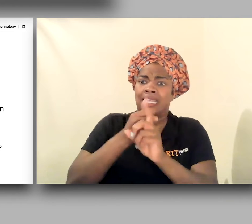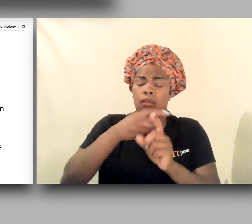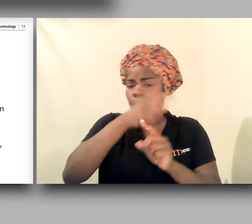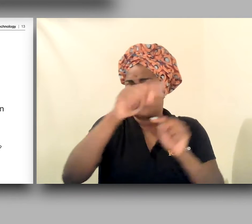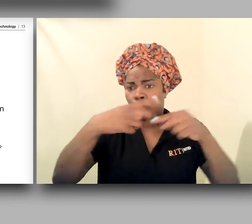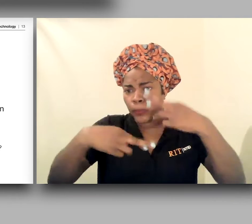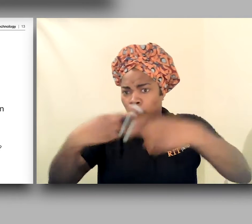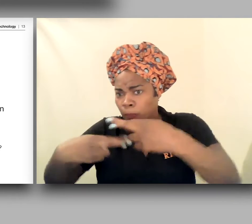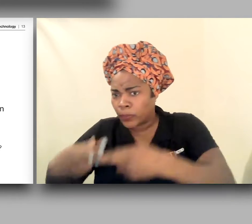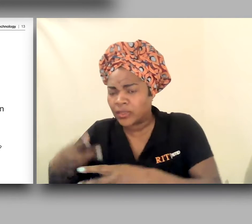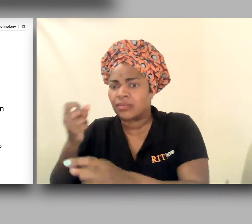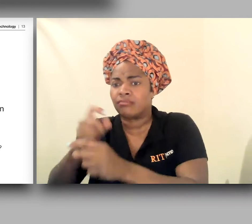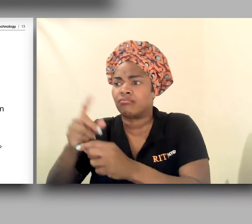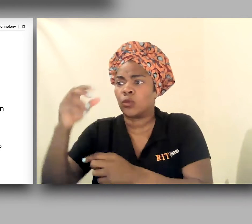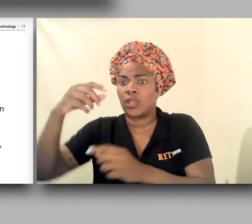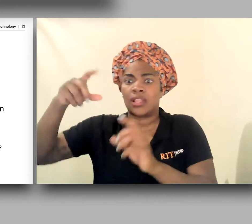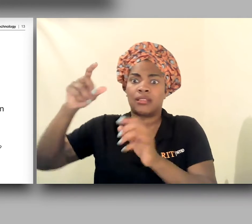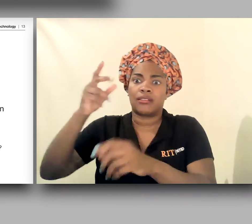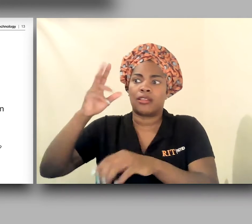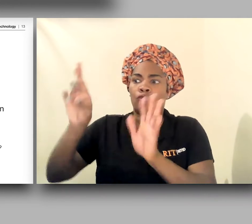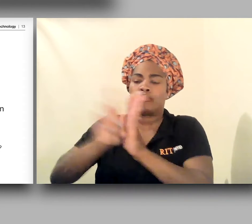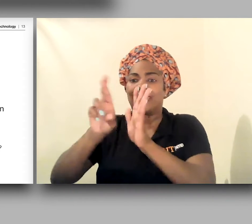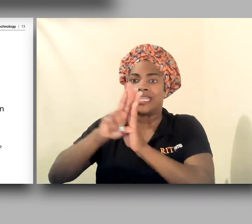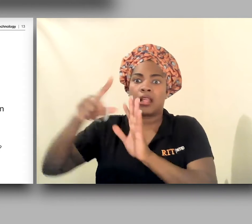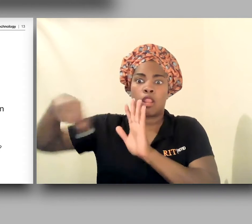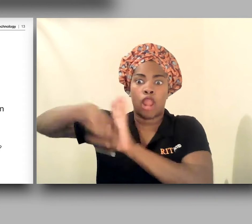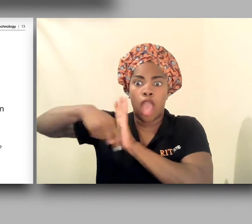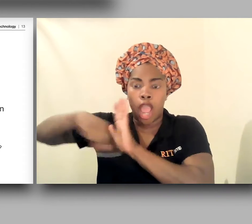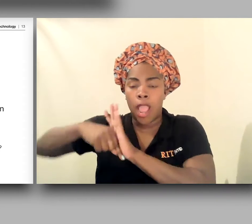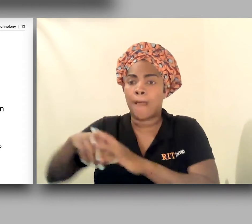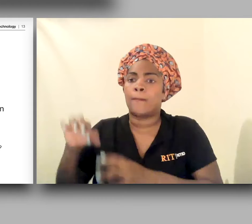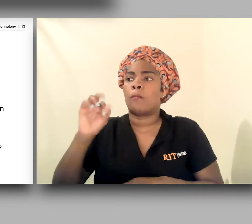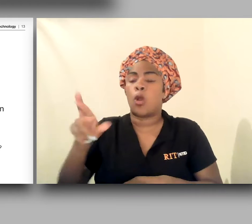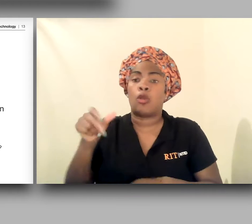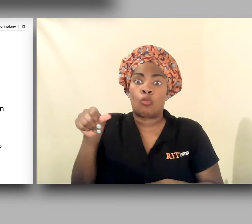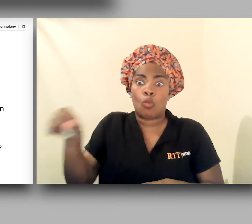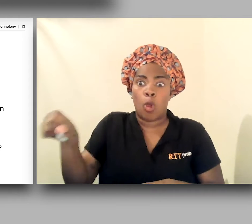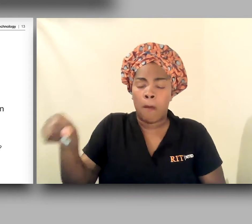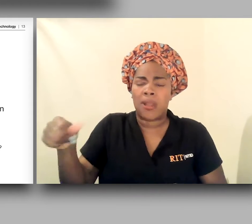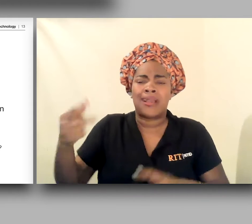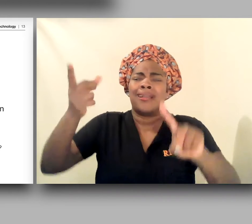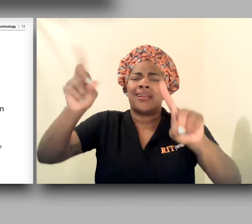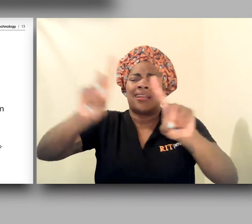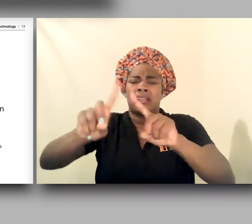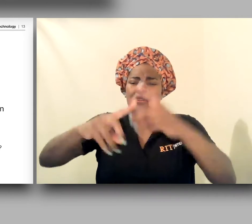want it to ring a bell or a doorbell? I mean, any number